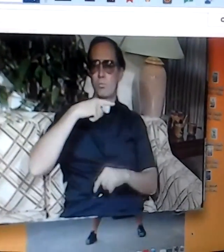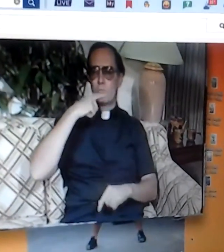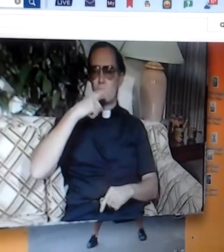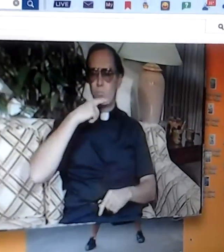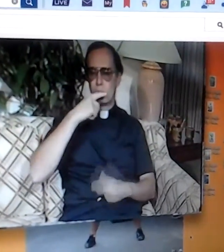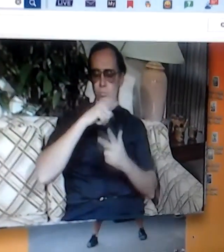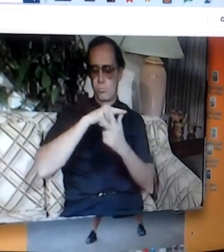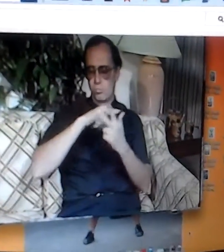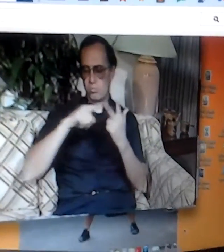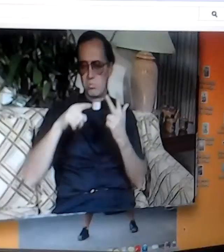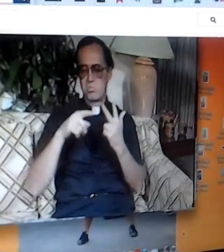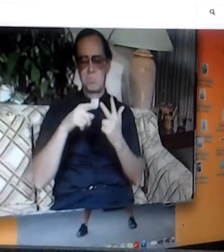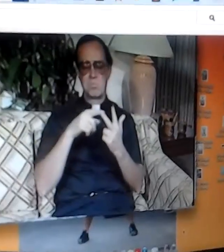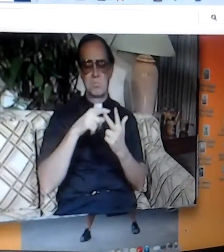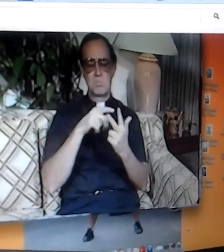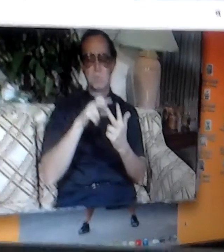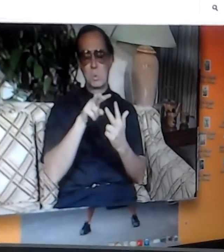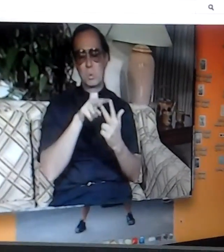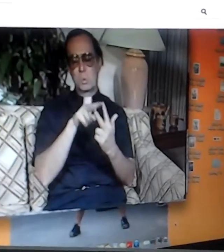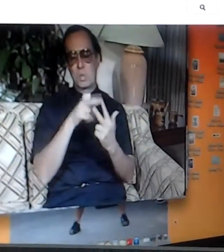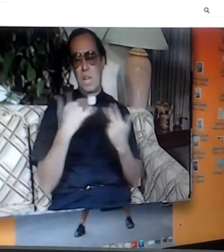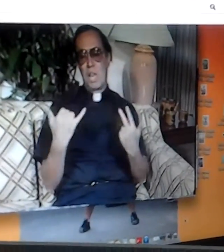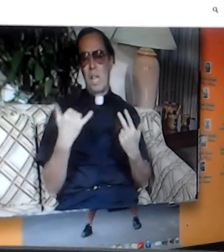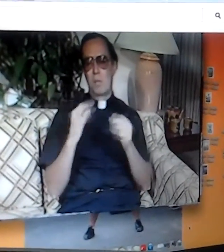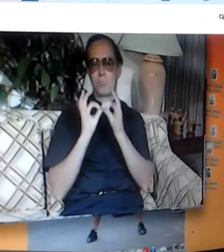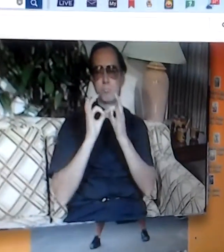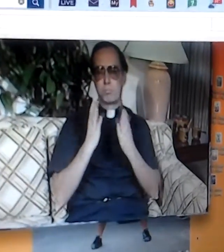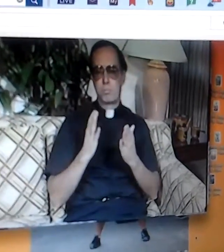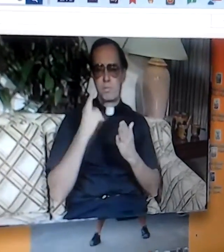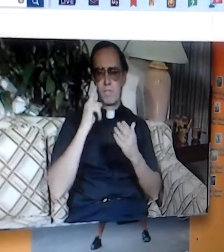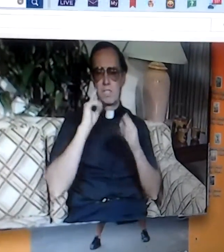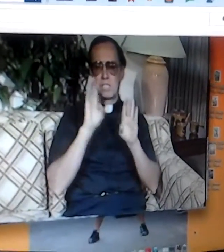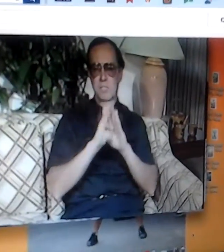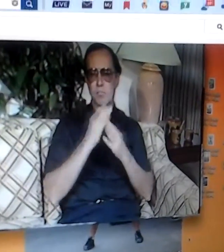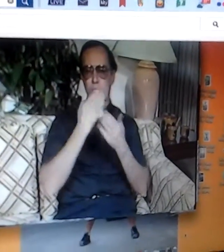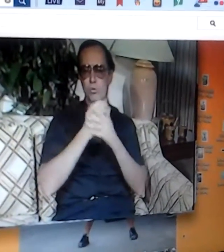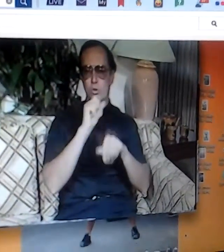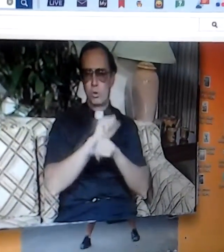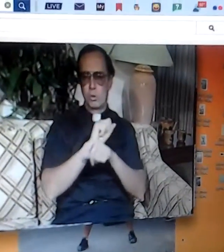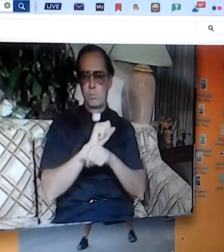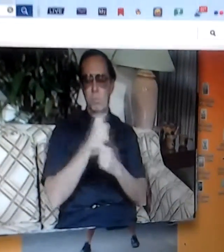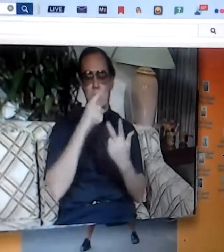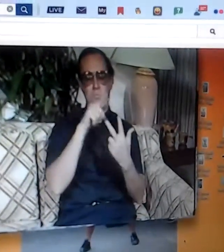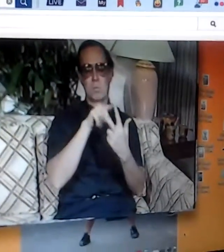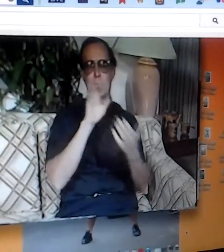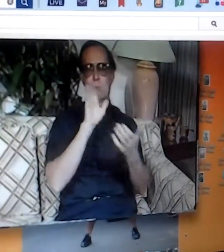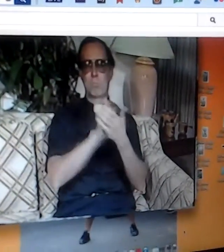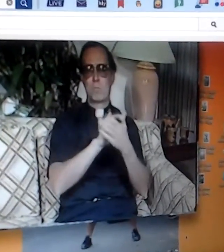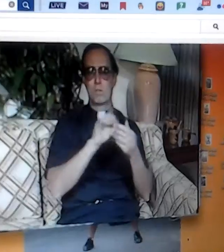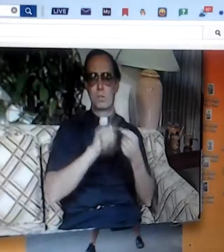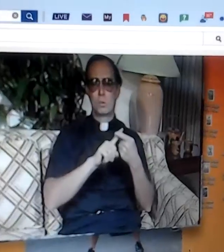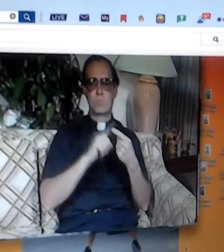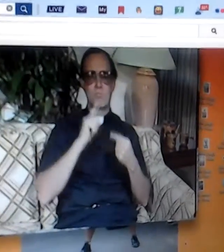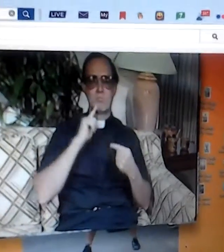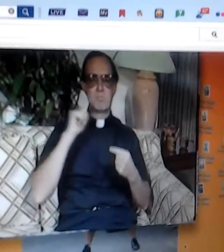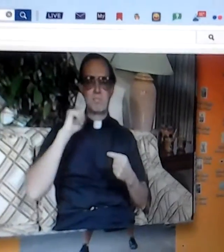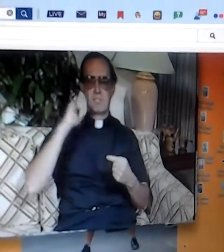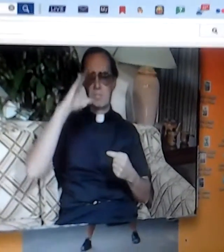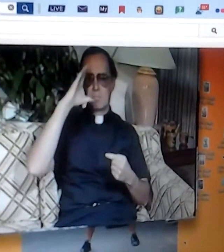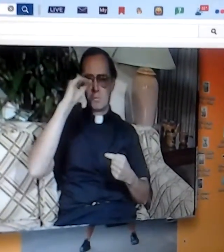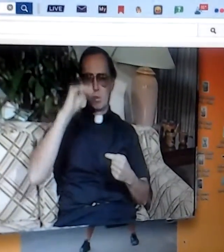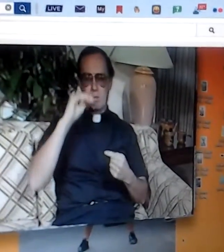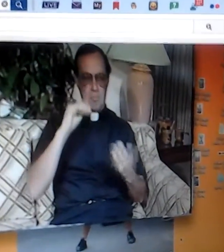I have 3 sisters who are hearing. 2 of them are interpreters. One of